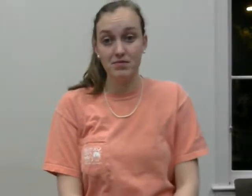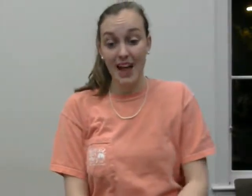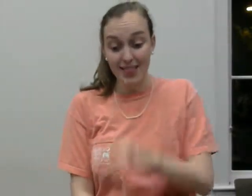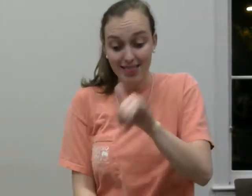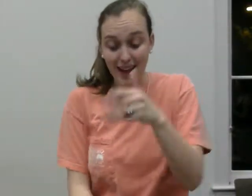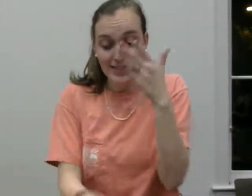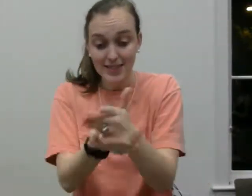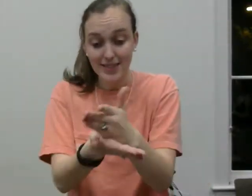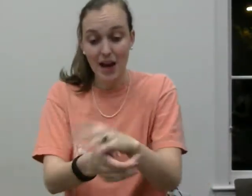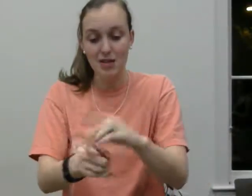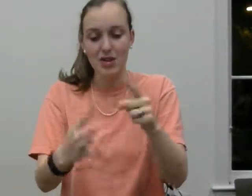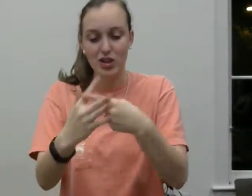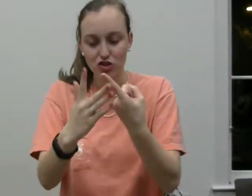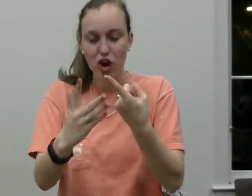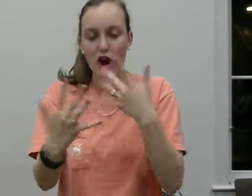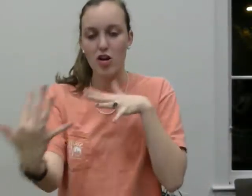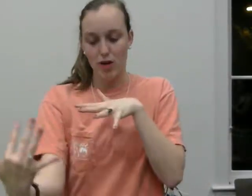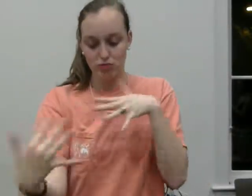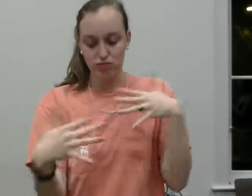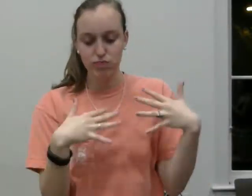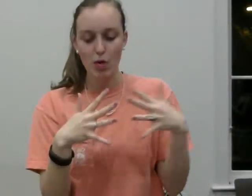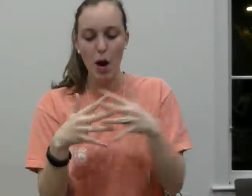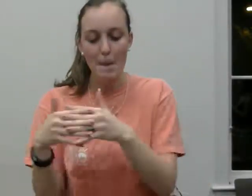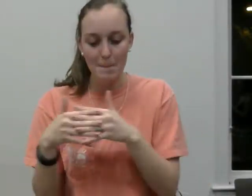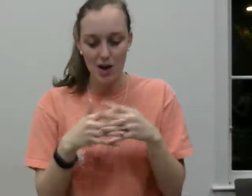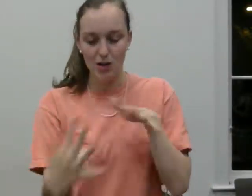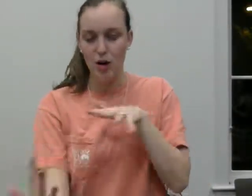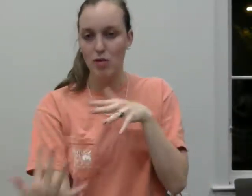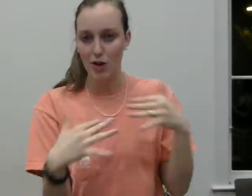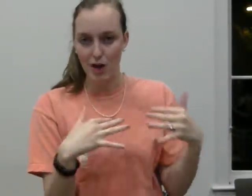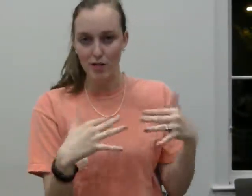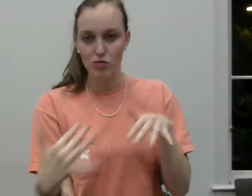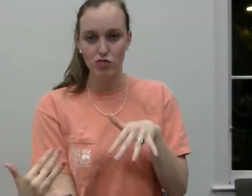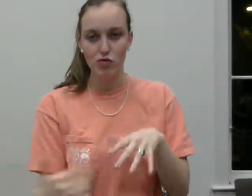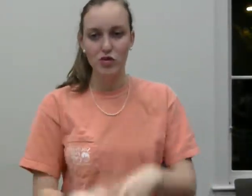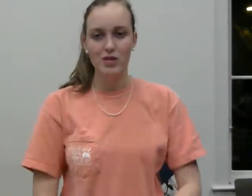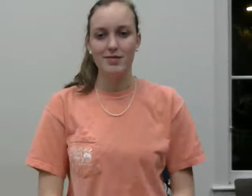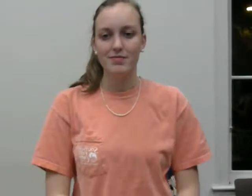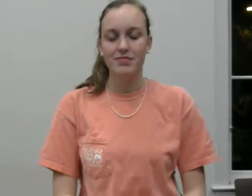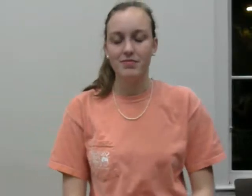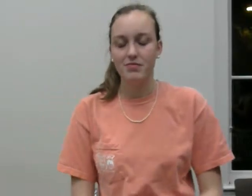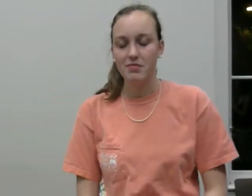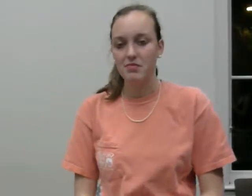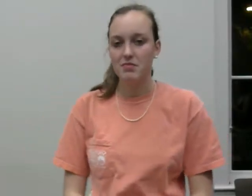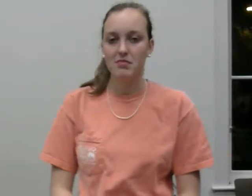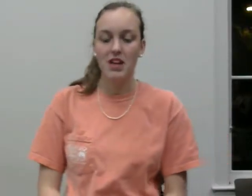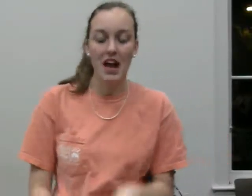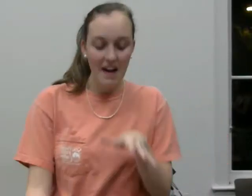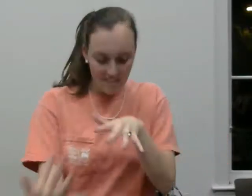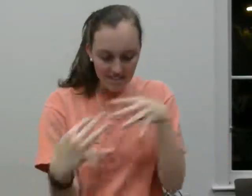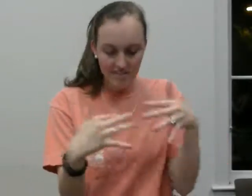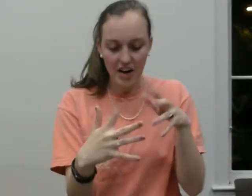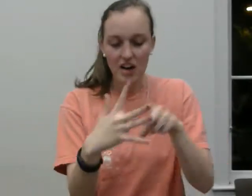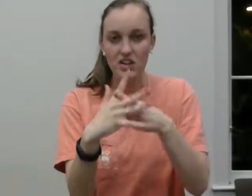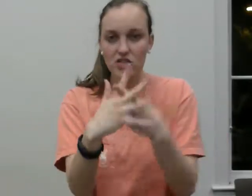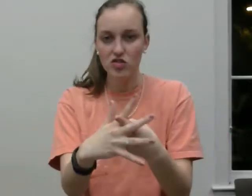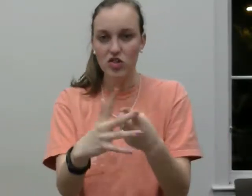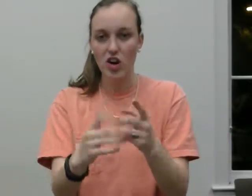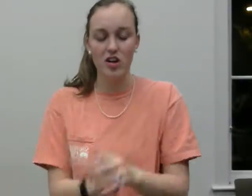of the American Revolution. We've seen all those houses led up to there. But once the fighting breaks out at Lexington and Concord, there's no turning back.